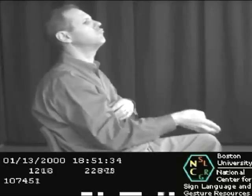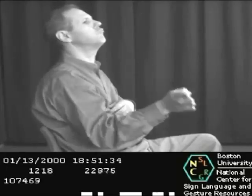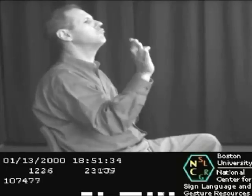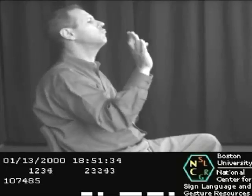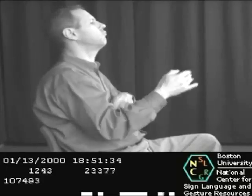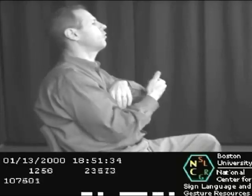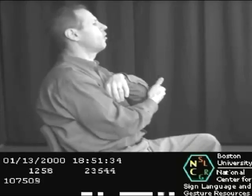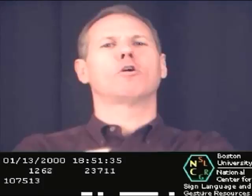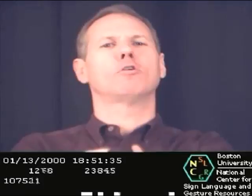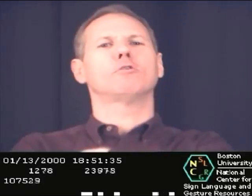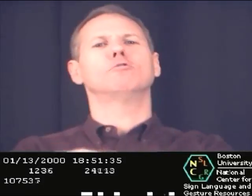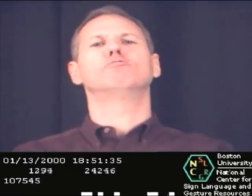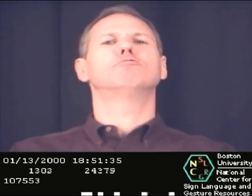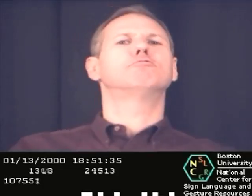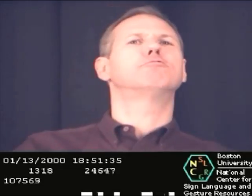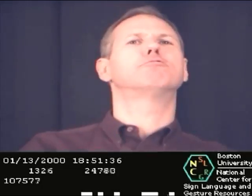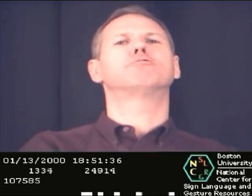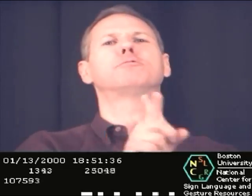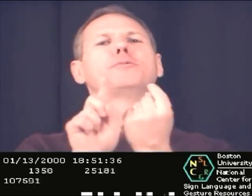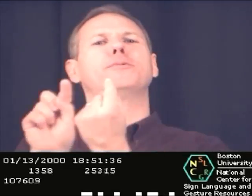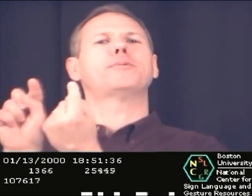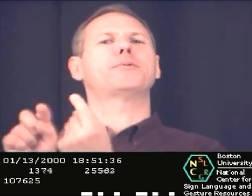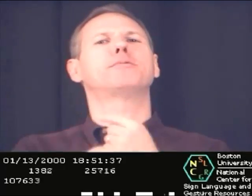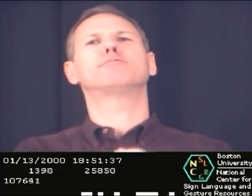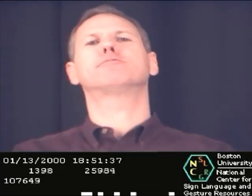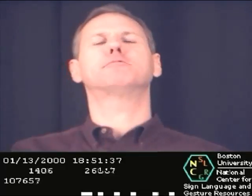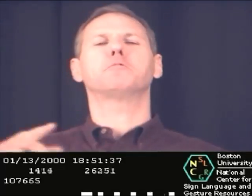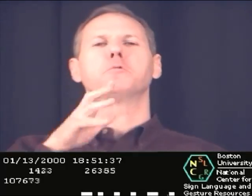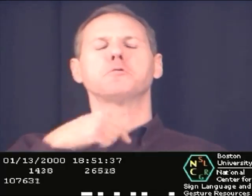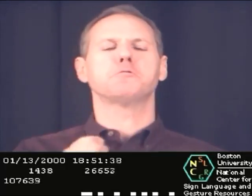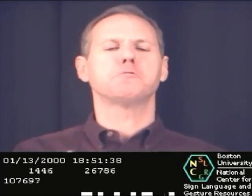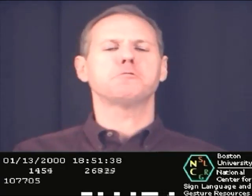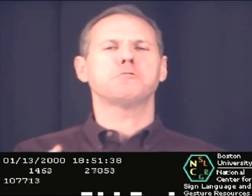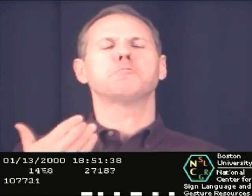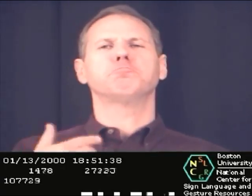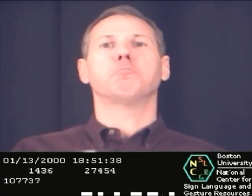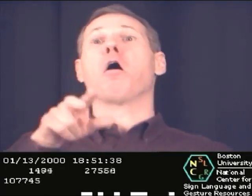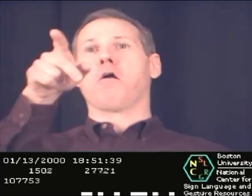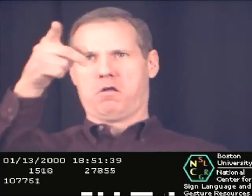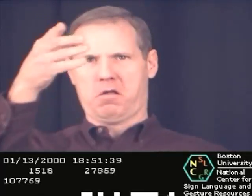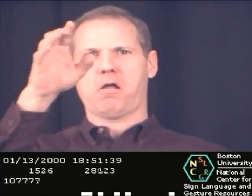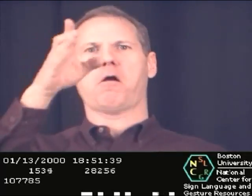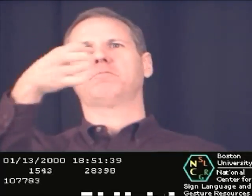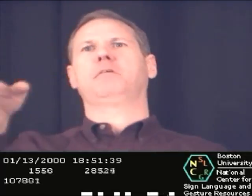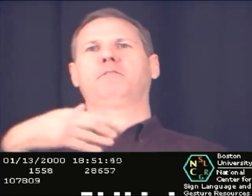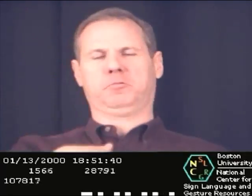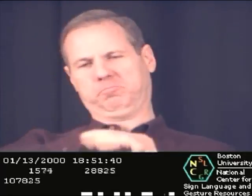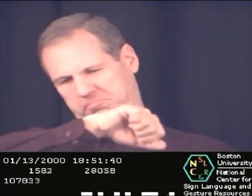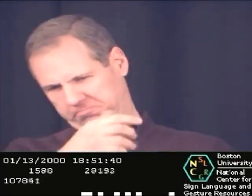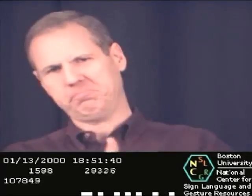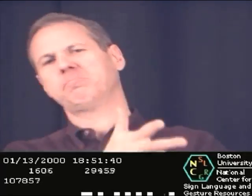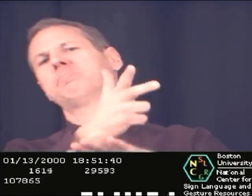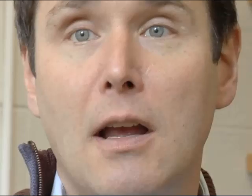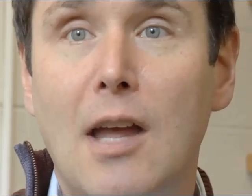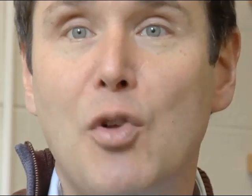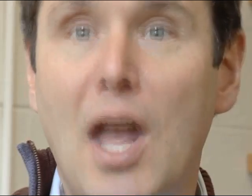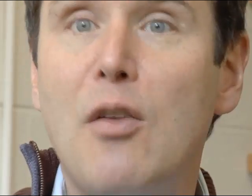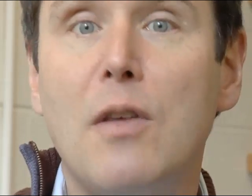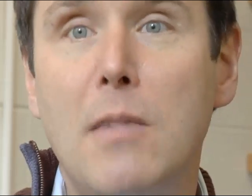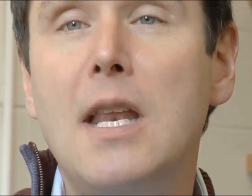respect to the body. And we're also zooming in on the face because things like head nods, head shakes, eyebrow raises, can change the meaning